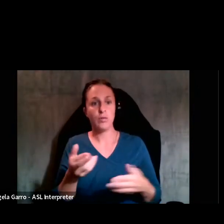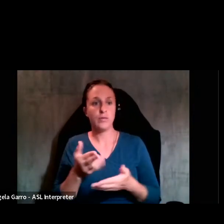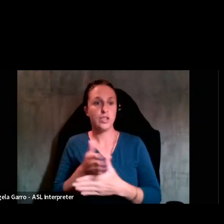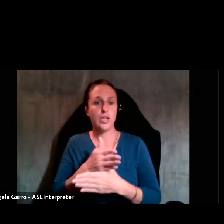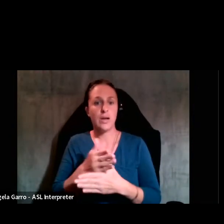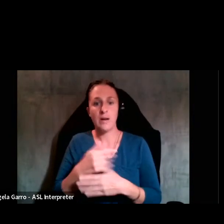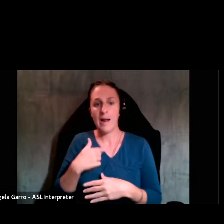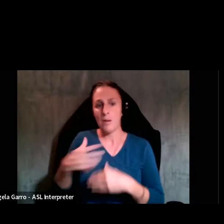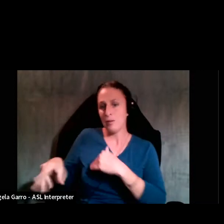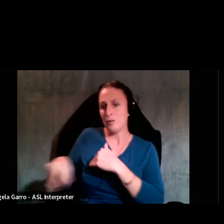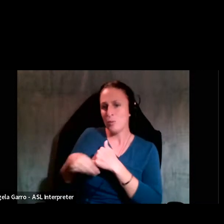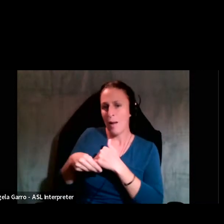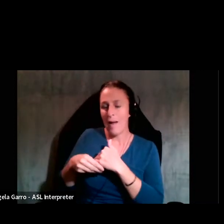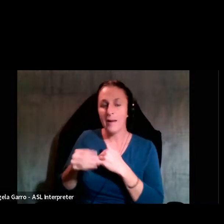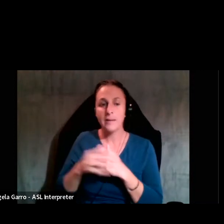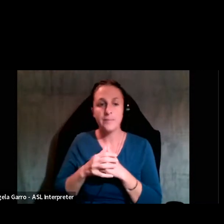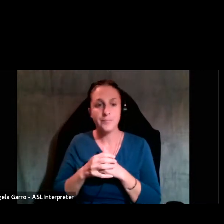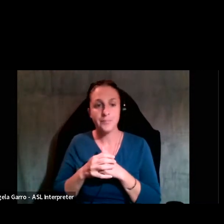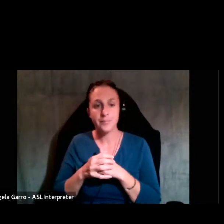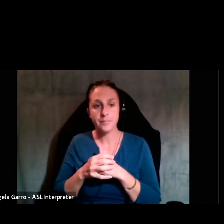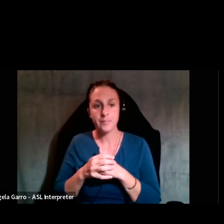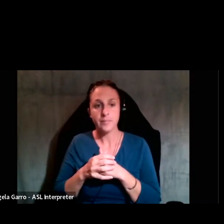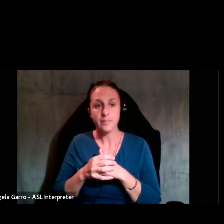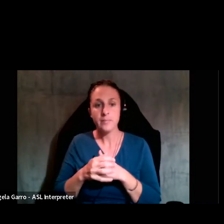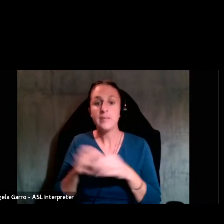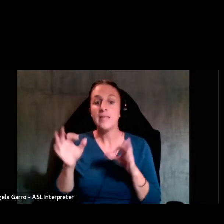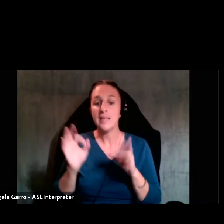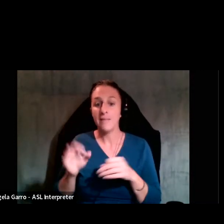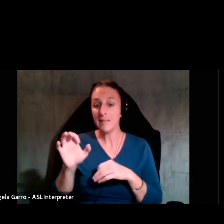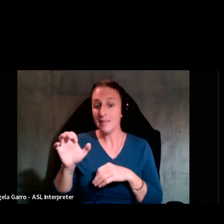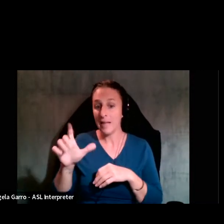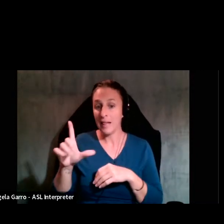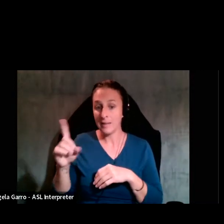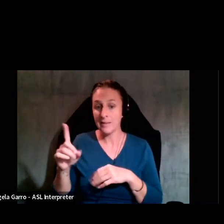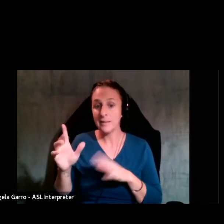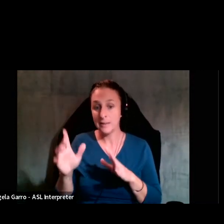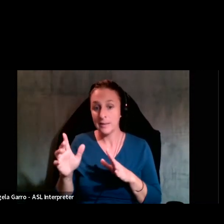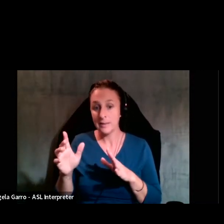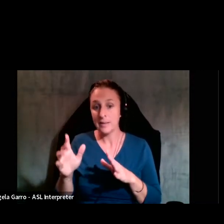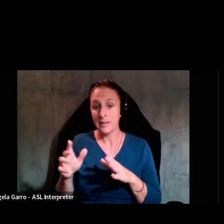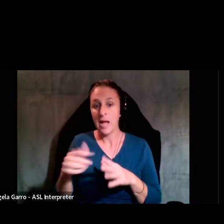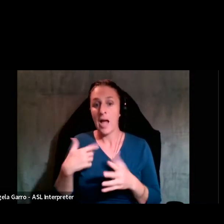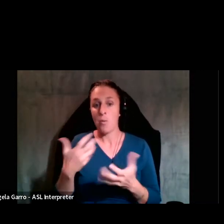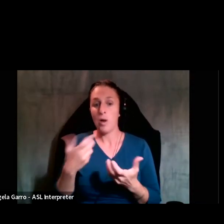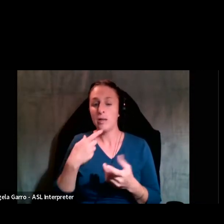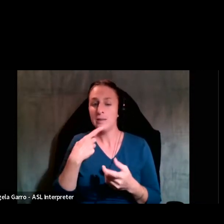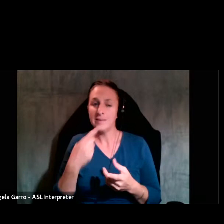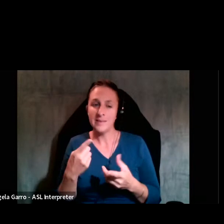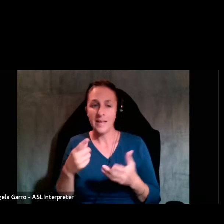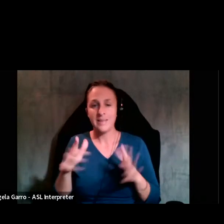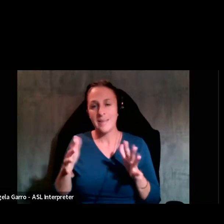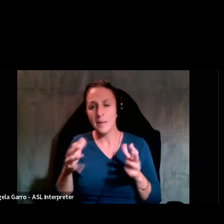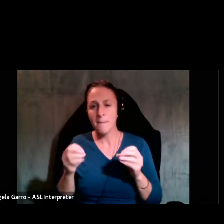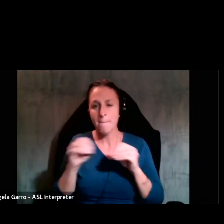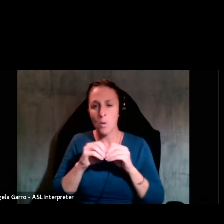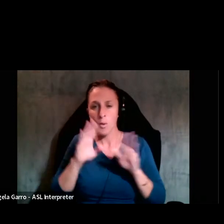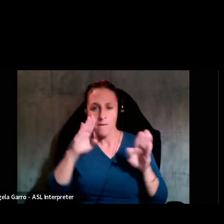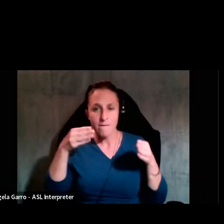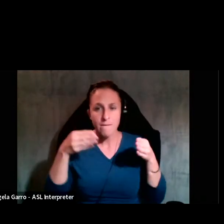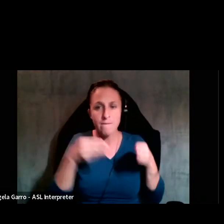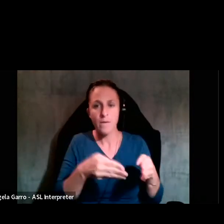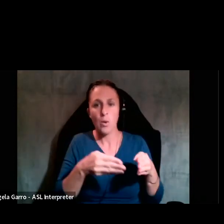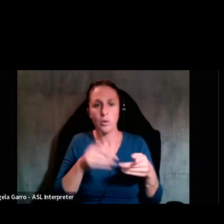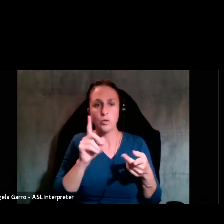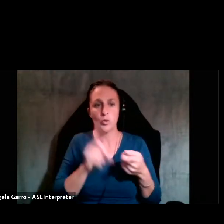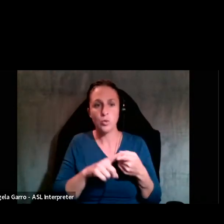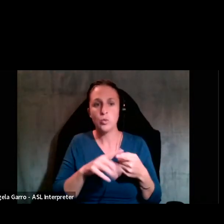add, while it is definitely ELD, I want to say that it's kind of more focused to, I guess,